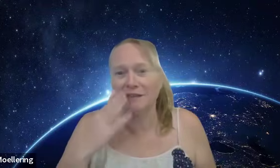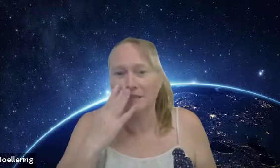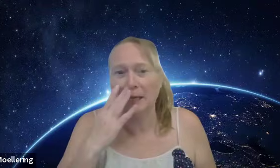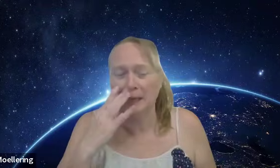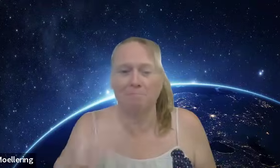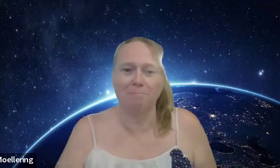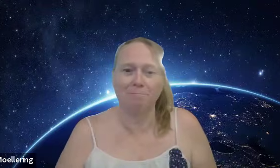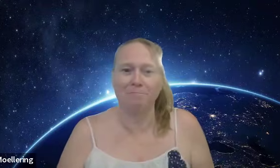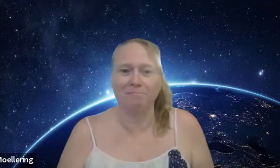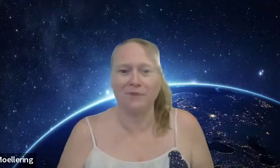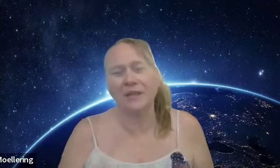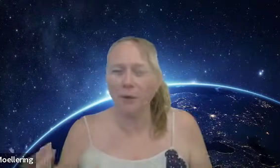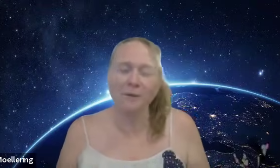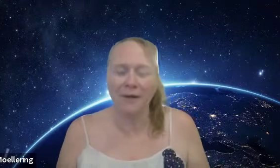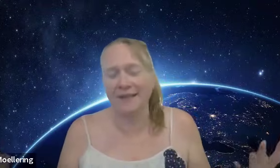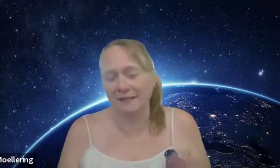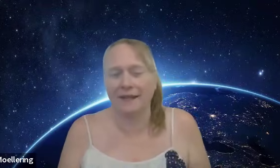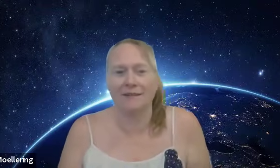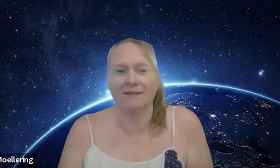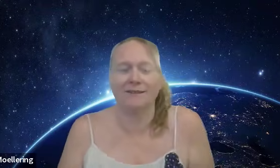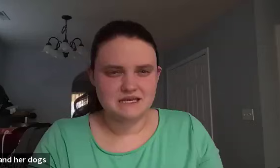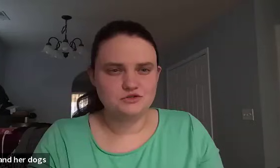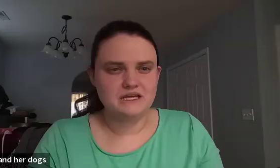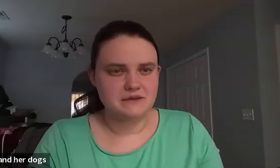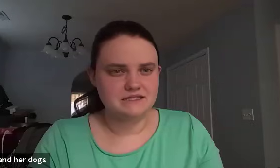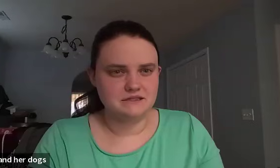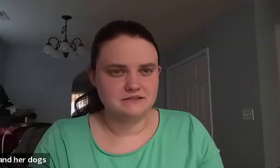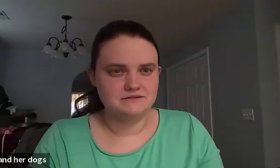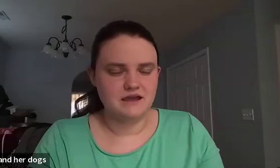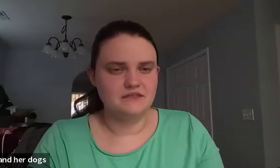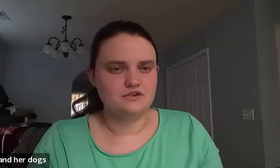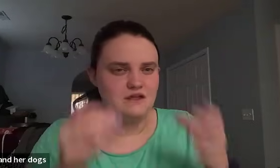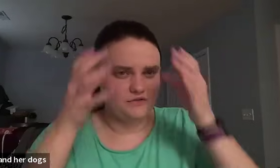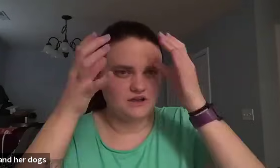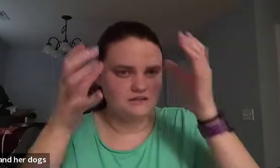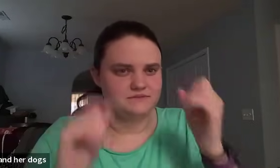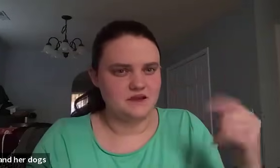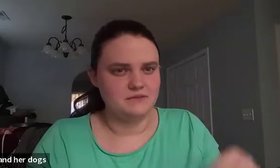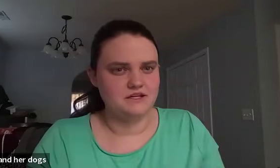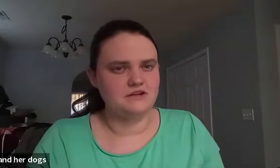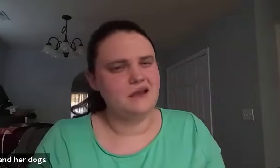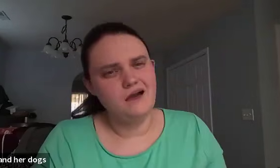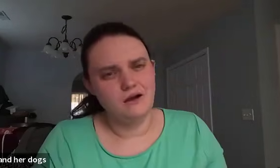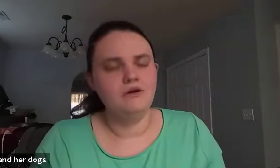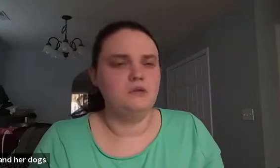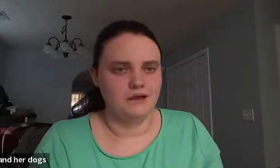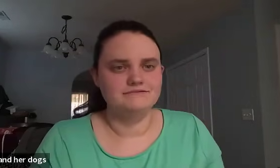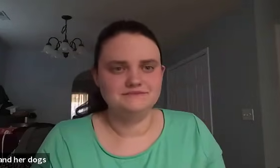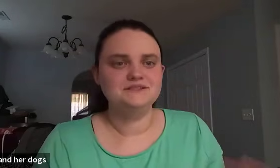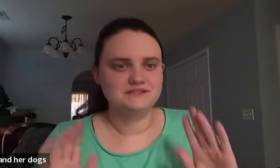of the time you're like, oh, okay, I get that, you know. conceptually, it makes sense. I Yeah, think there's a lot of those concepts that come in, and you're like, oh, okay.